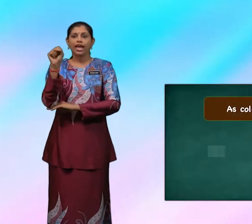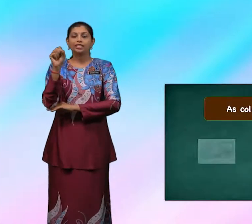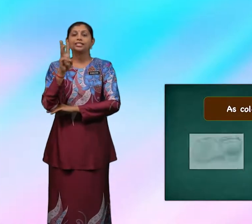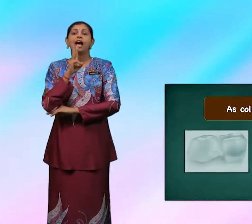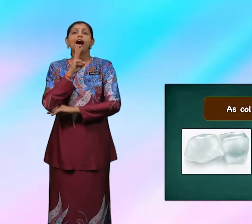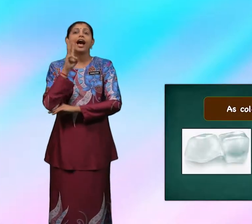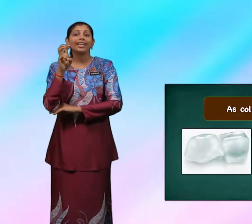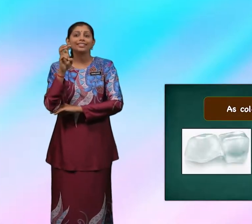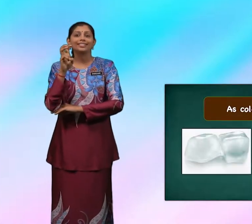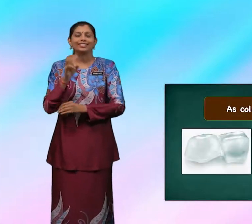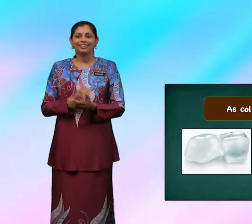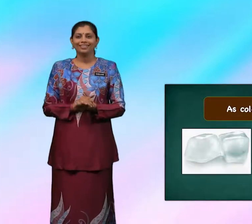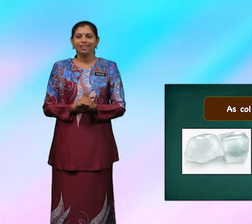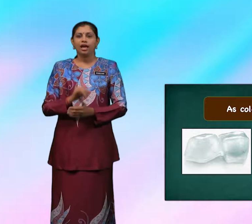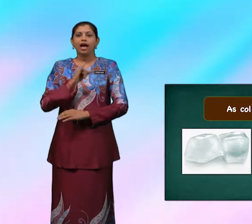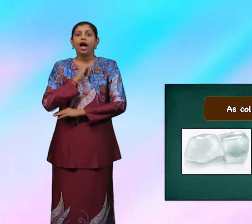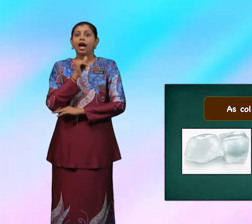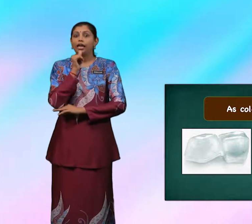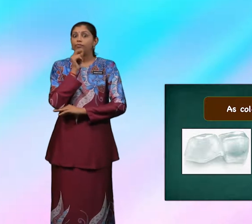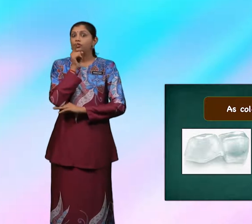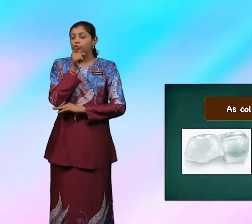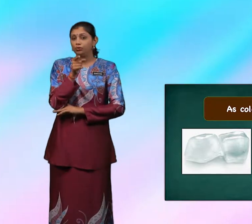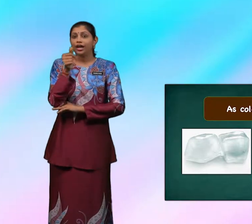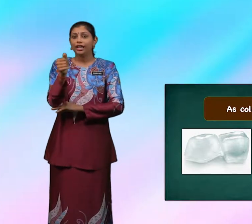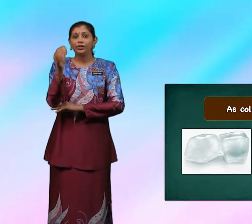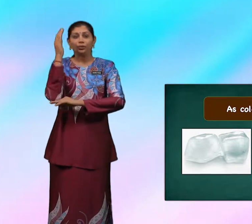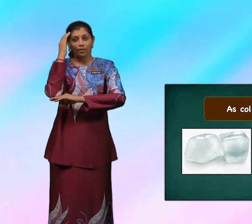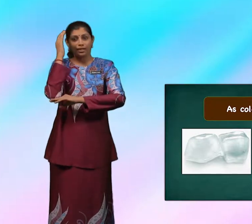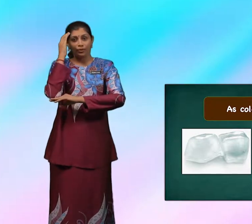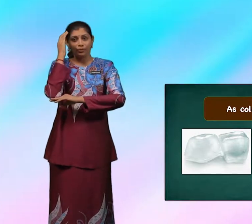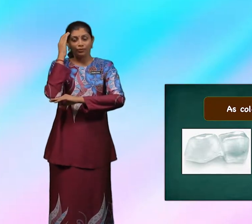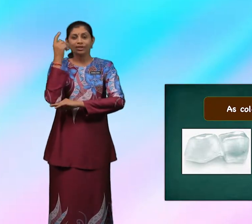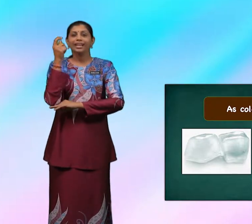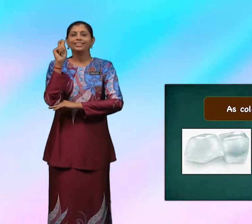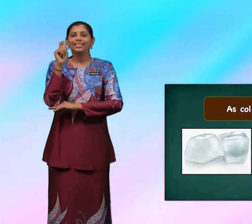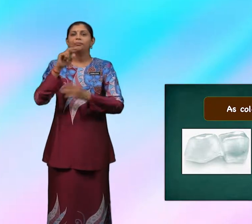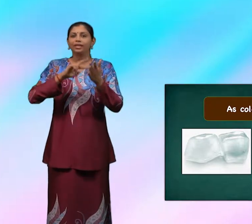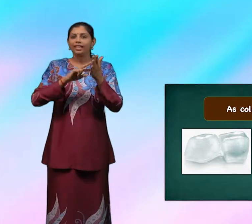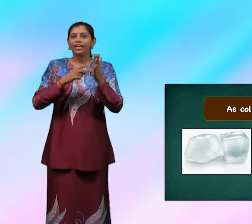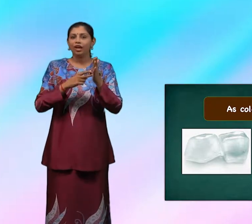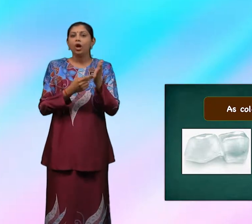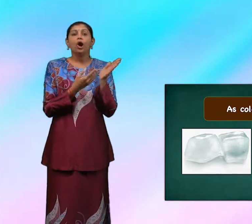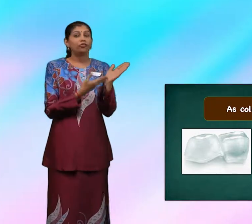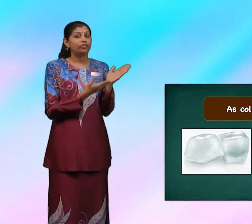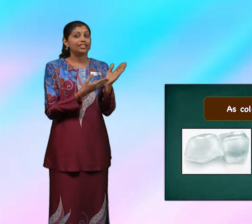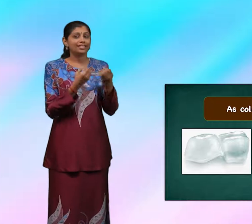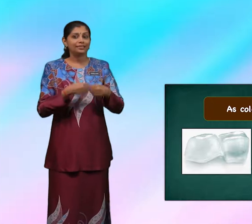as ice. I am sure you will know the meaning of this simile.